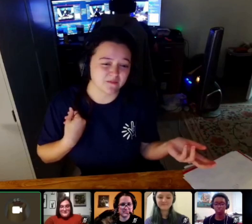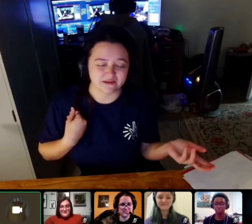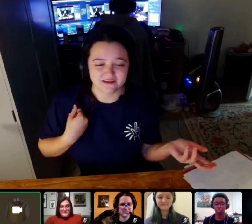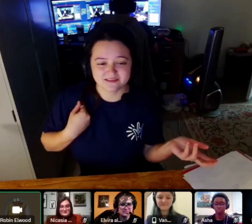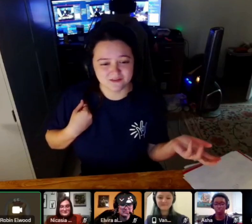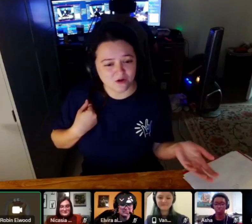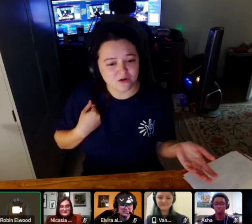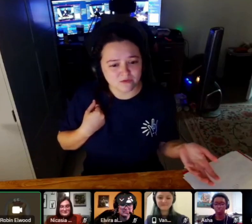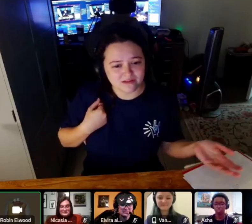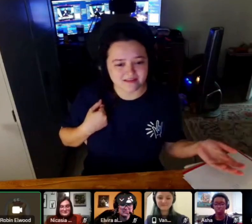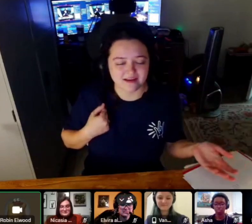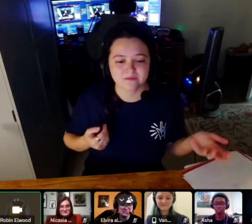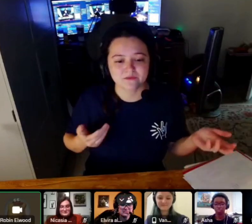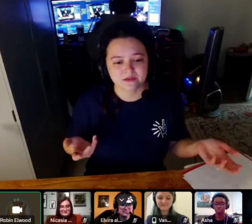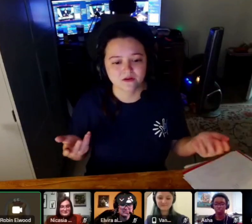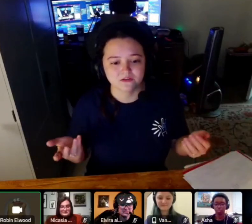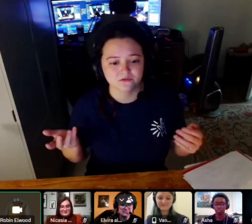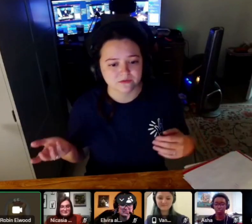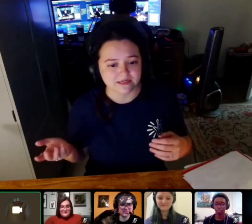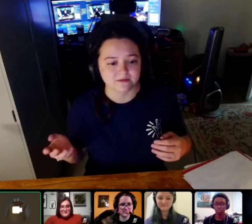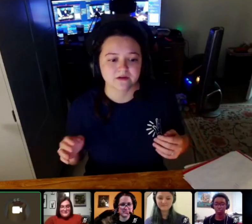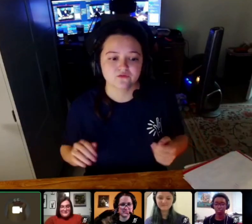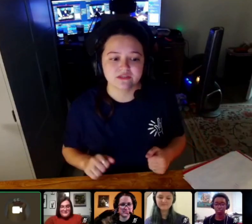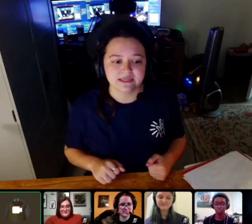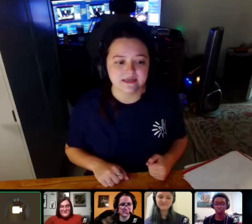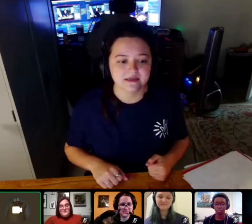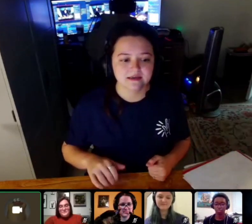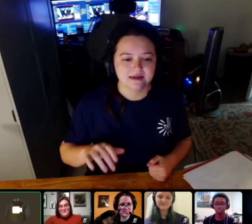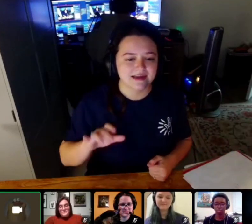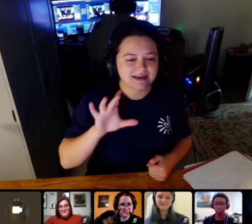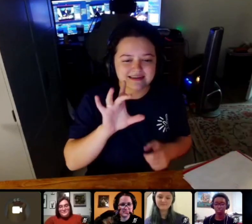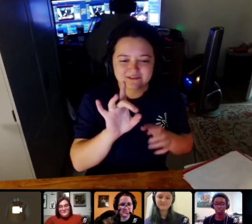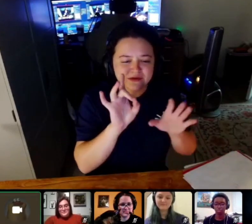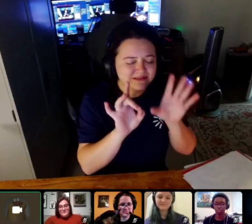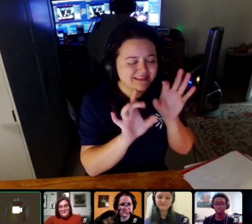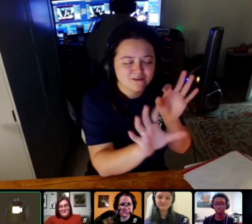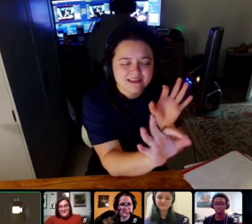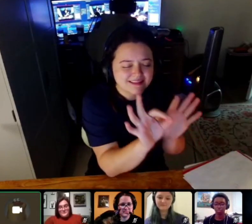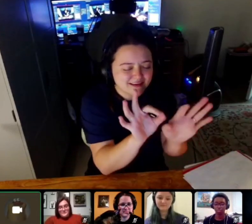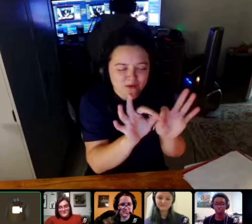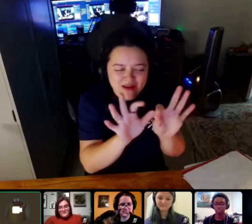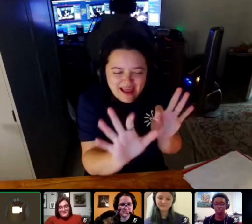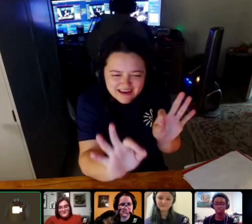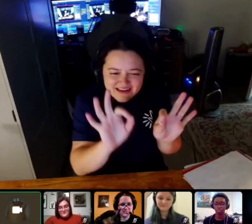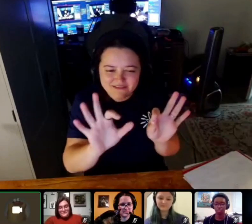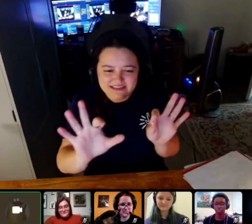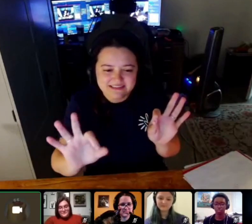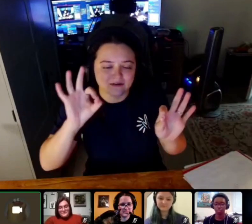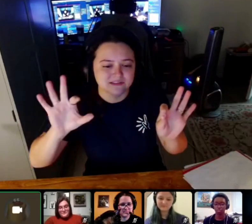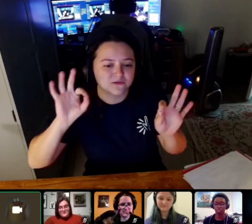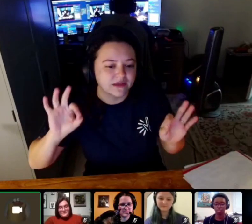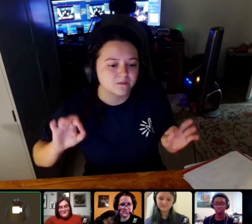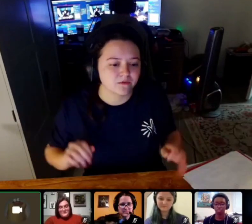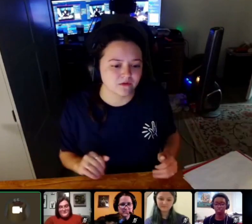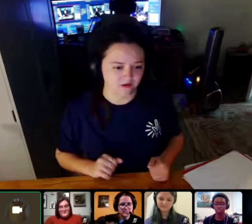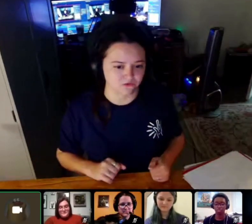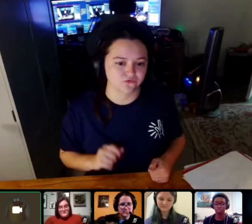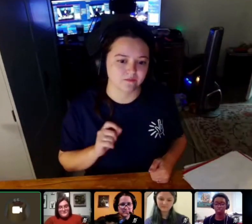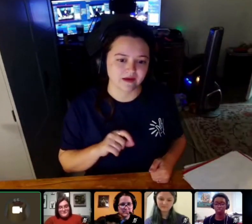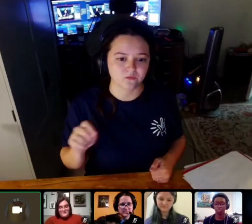be, and a longer word like that can be really hard to read. But if we literally think about any of the sounds that we can pull out from that